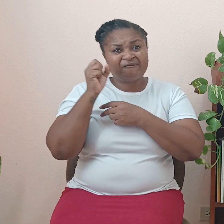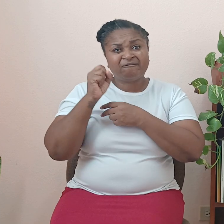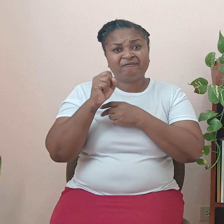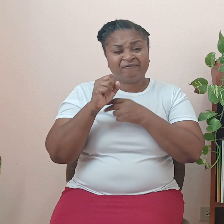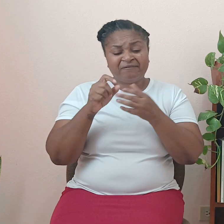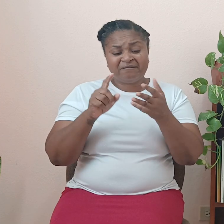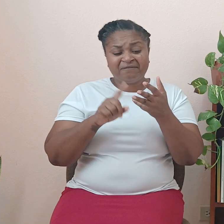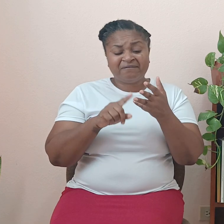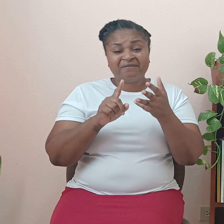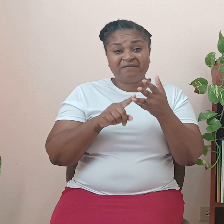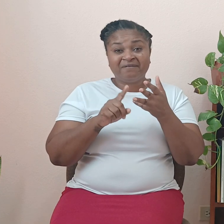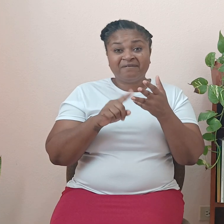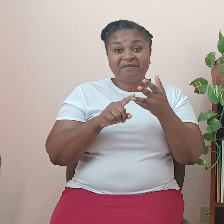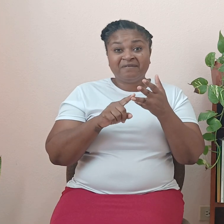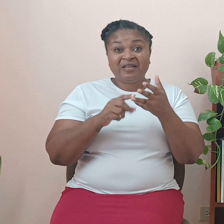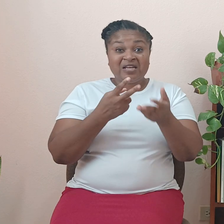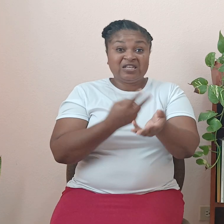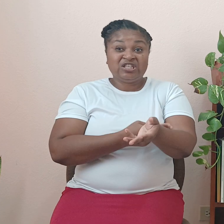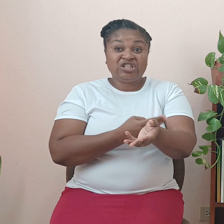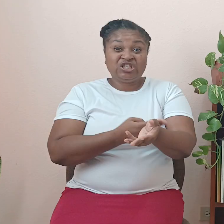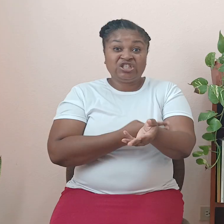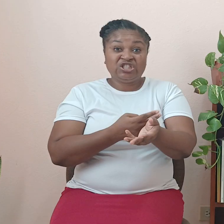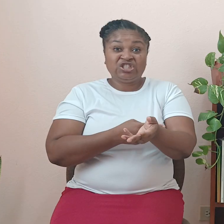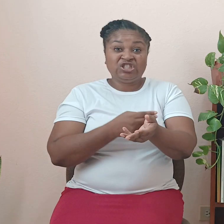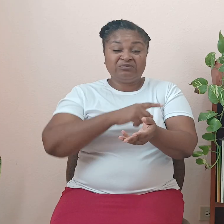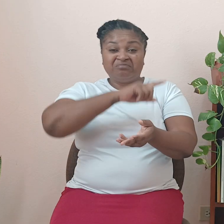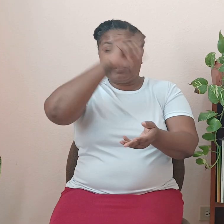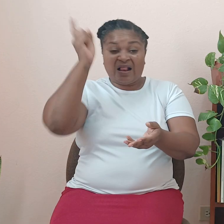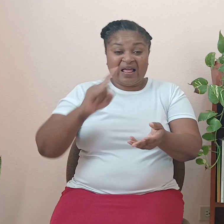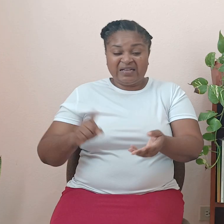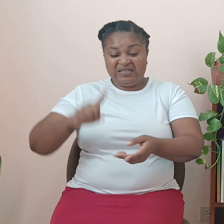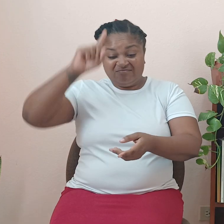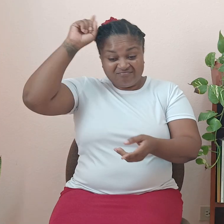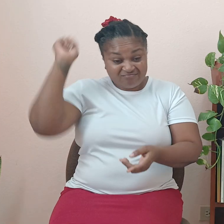D. His sheep were struck by lightning.